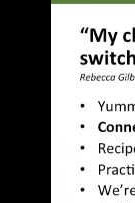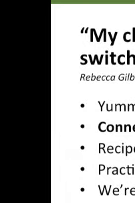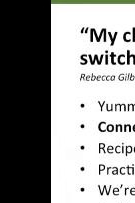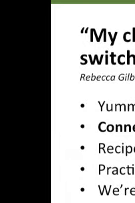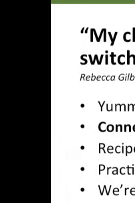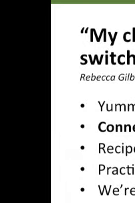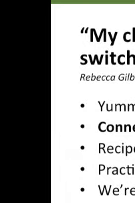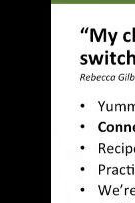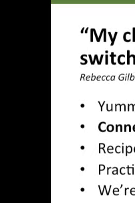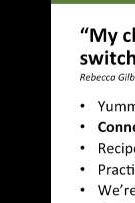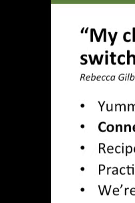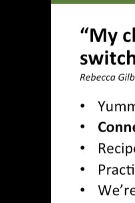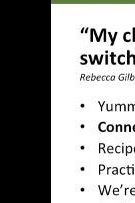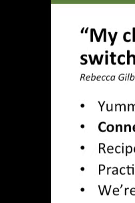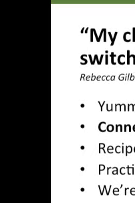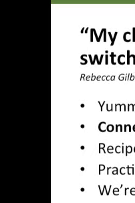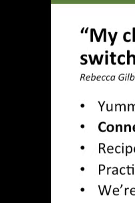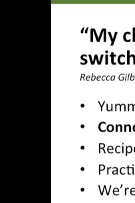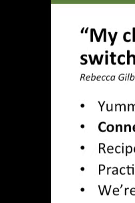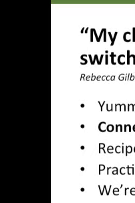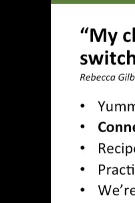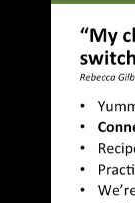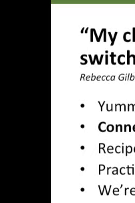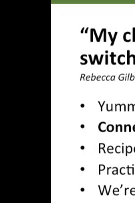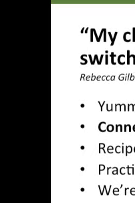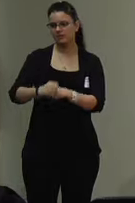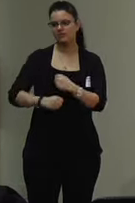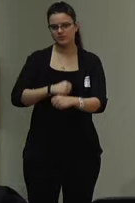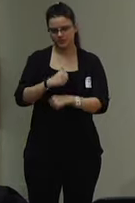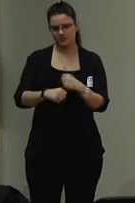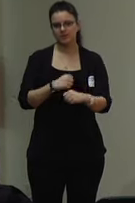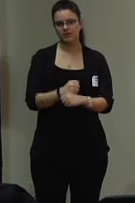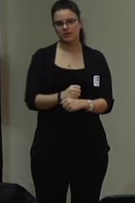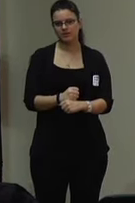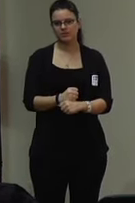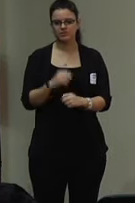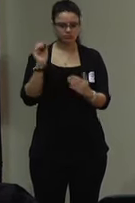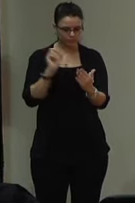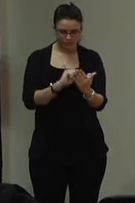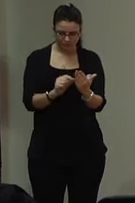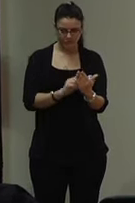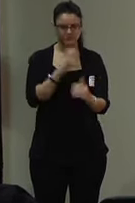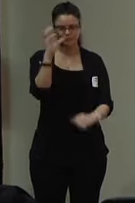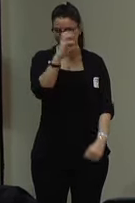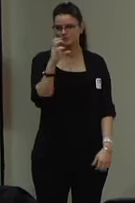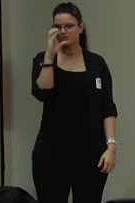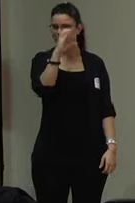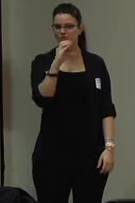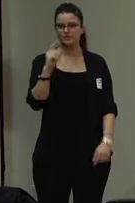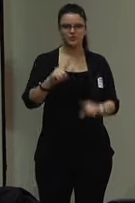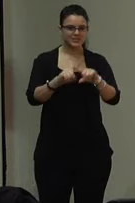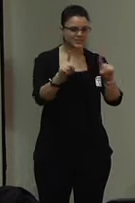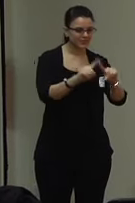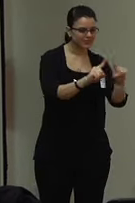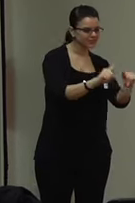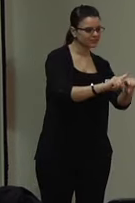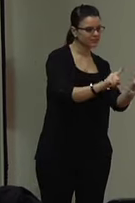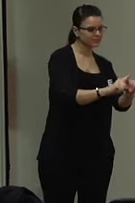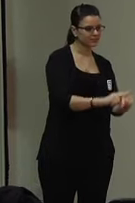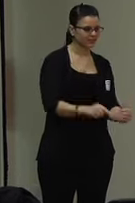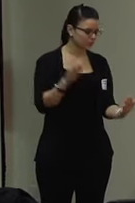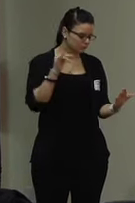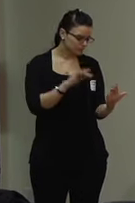And after several years of just being very frustrated, I was searching and searching and searching for different things that I could do, and I